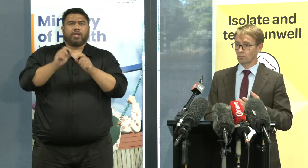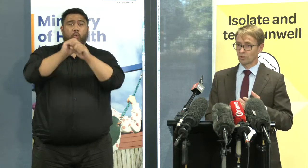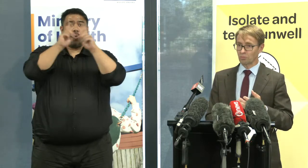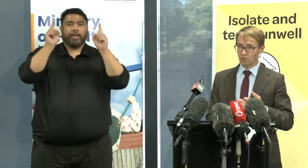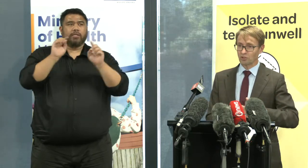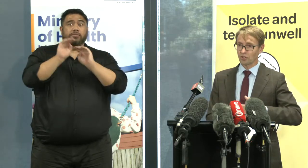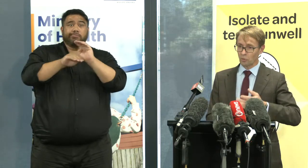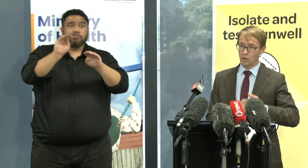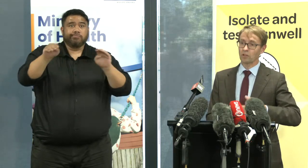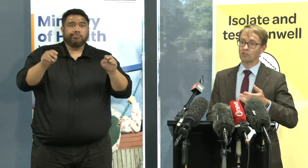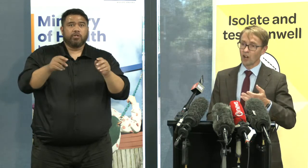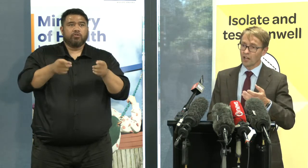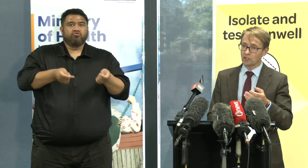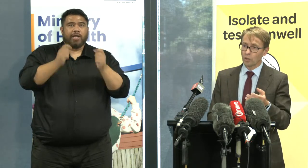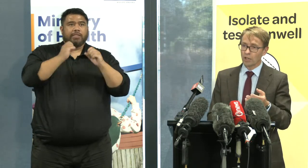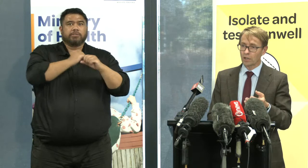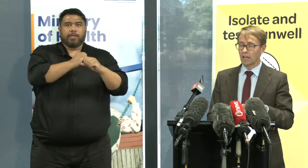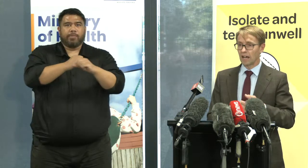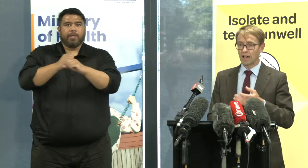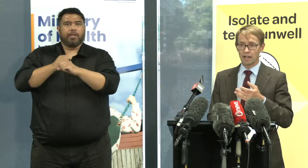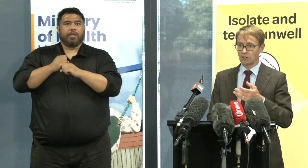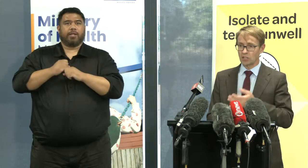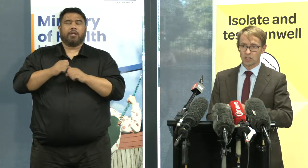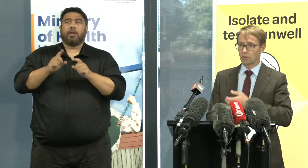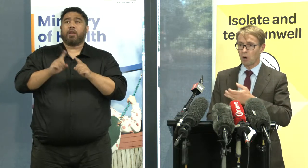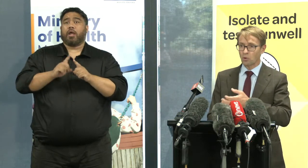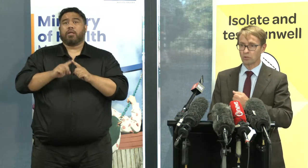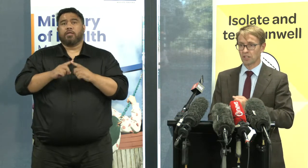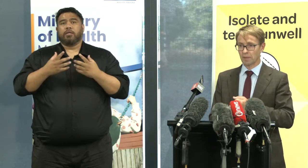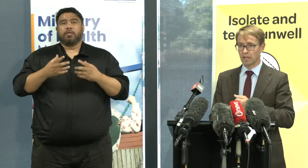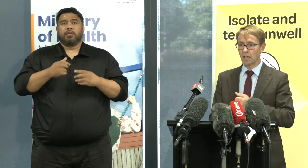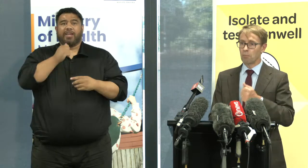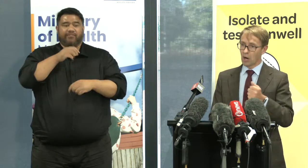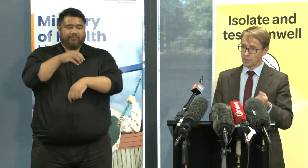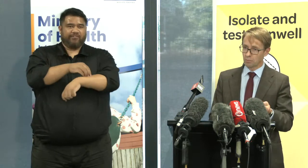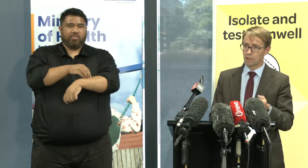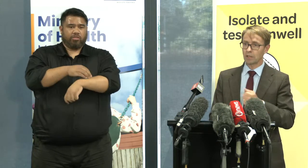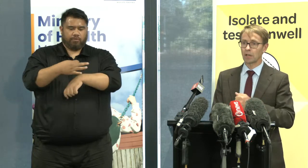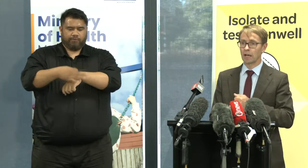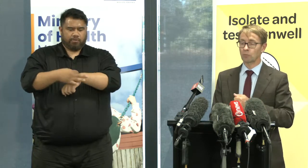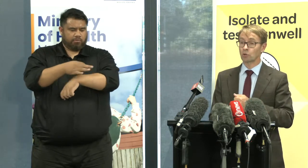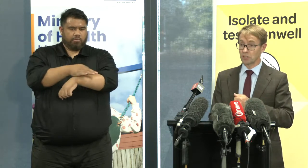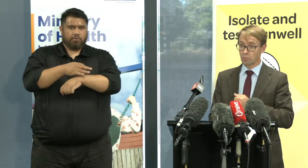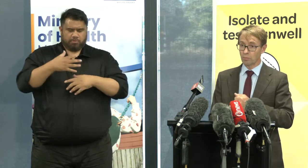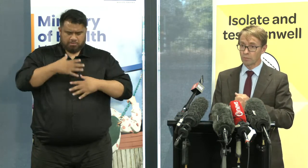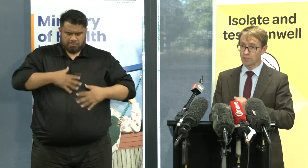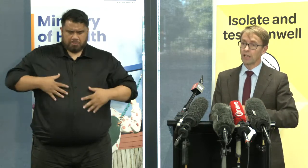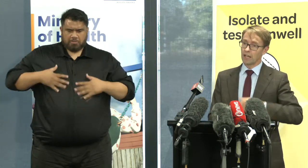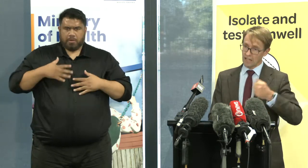are the symptoms or what are the signs where a lesion, a mole or something might be